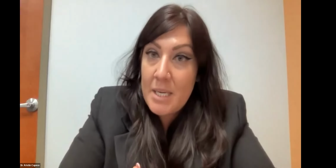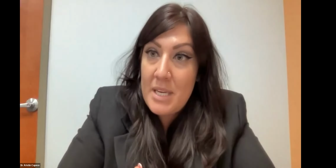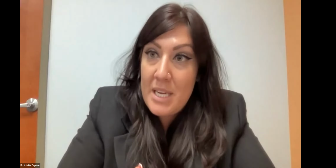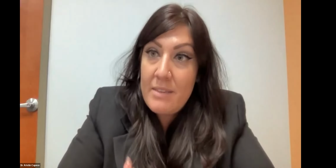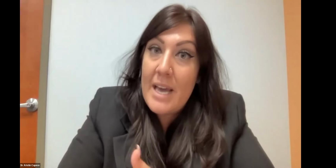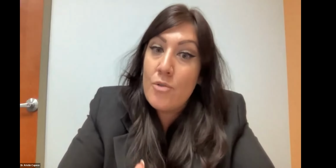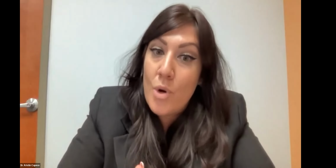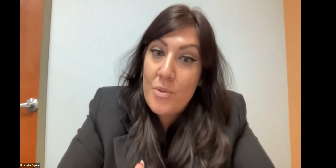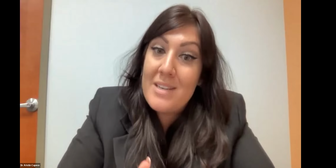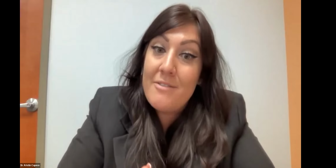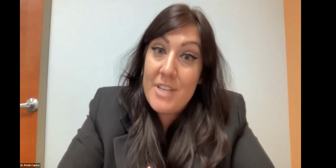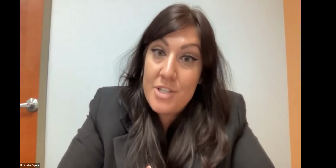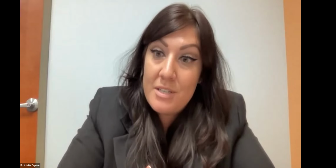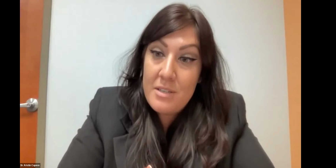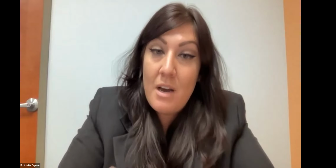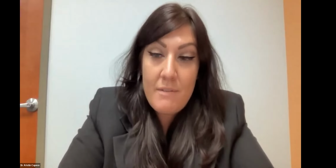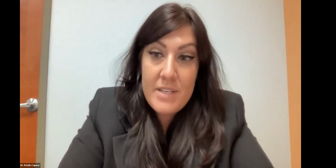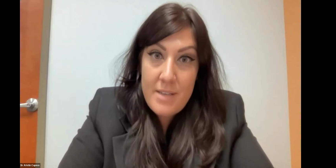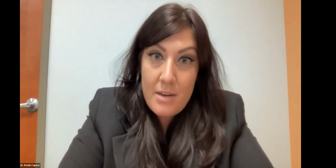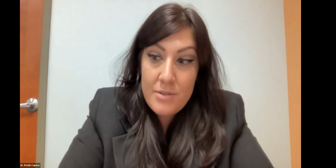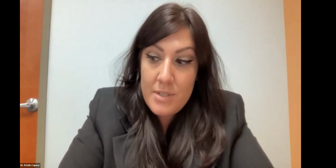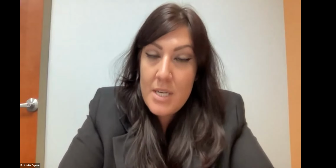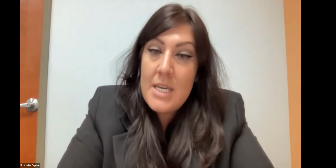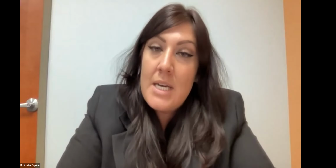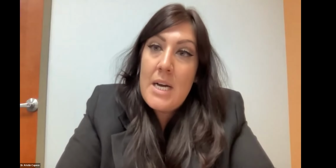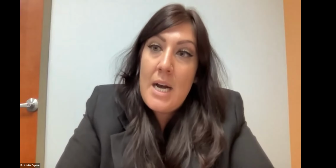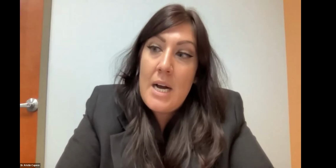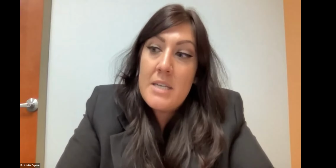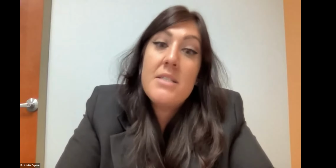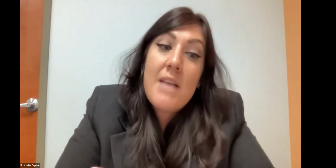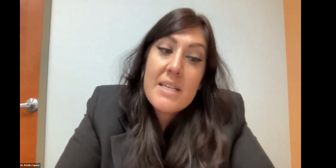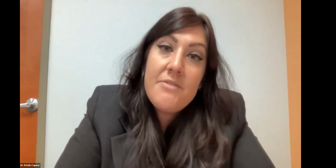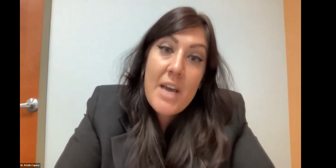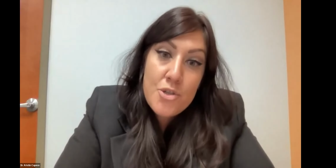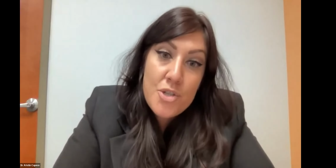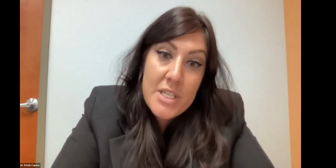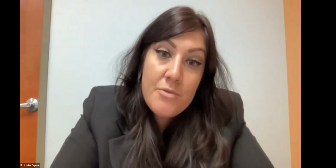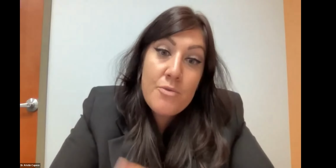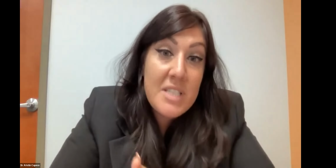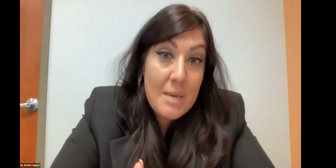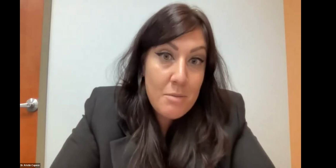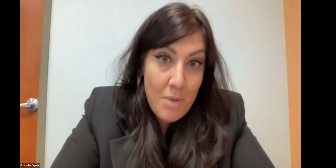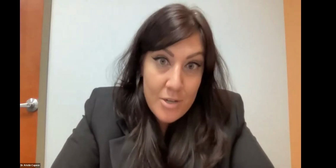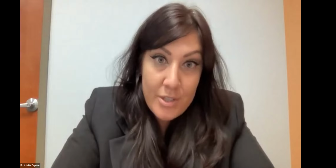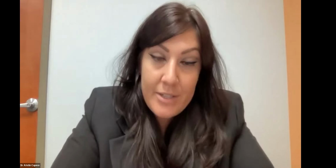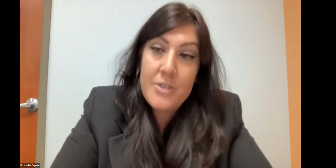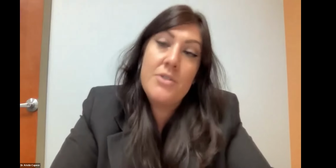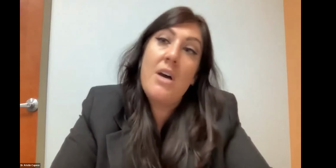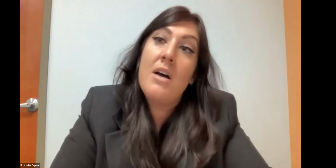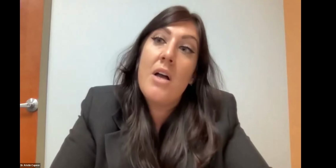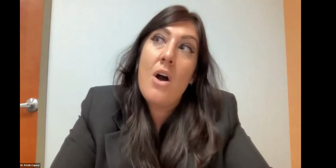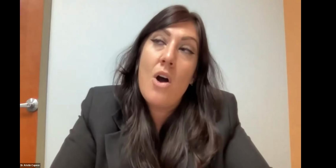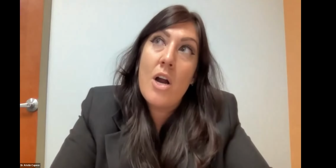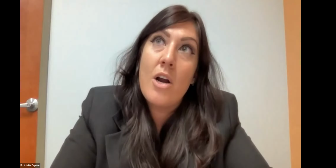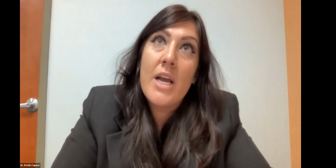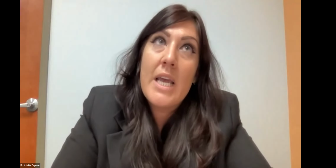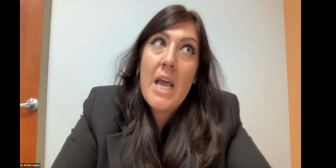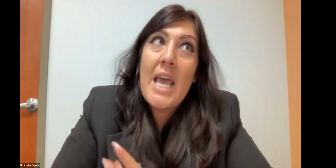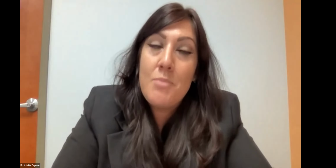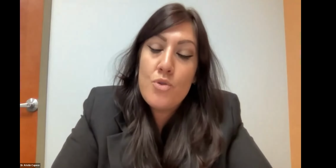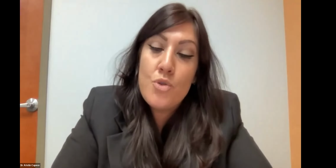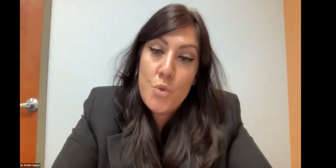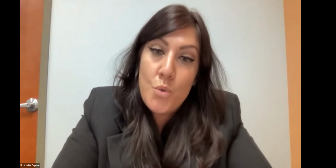effectively inhibiting that growth and division of the cells. Selective estrogen receptor modulators